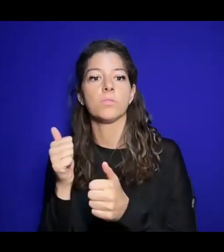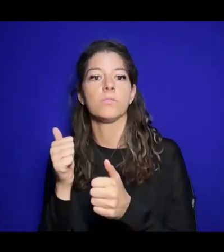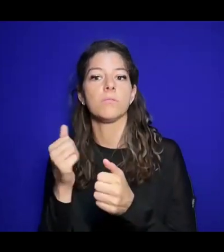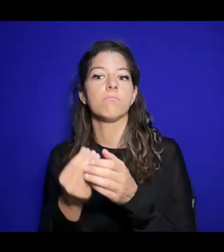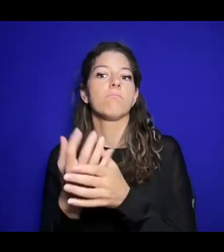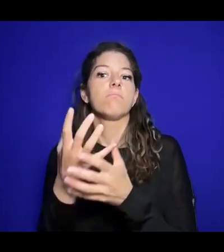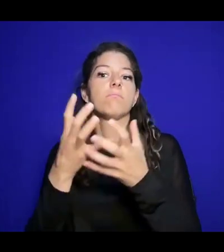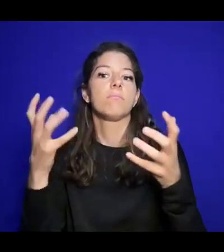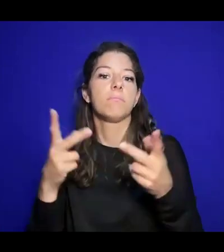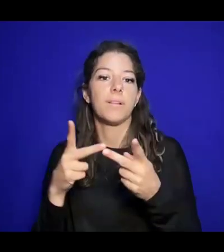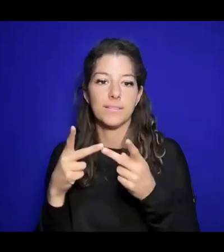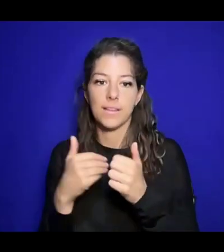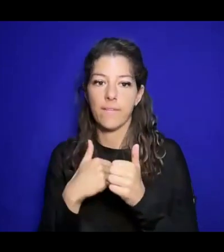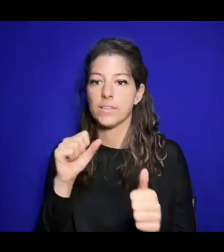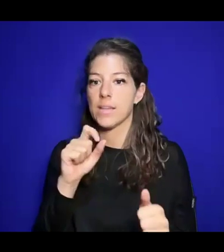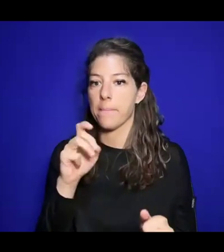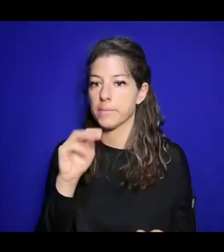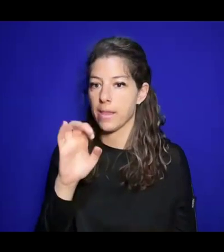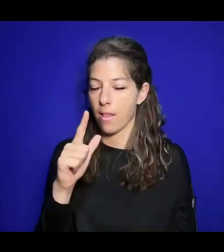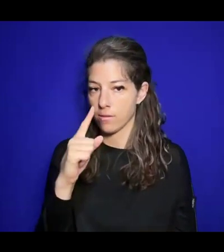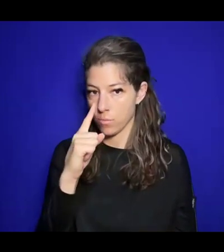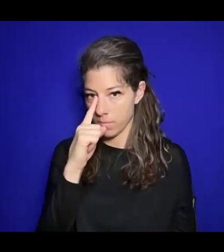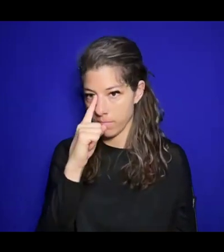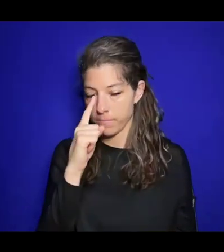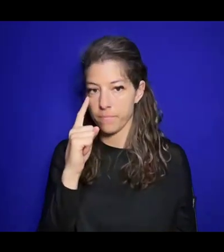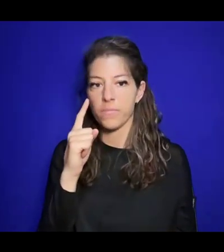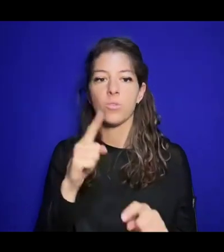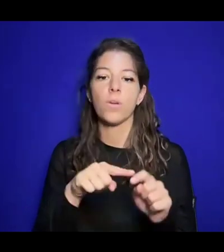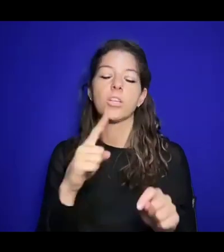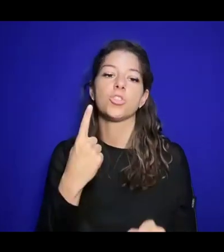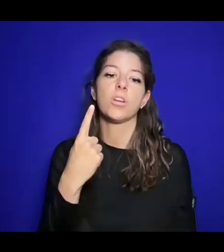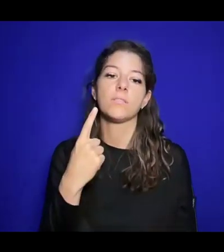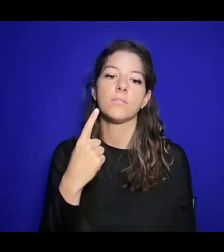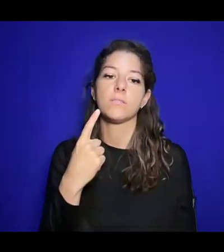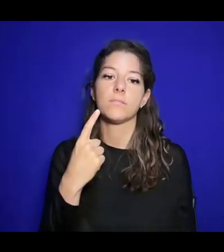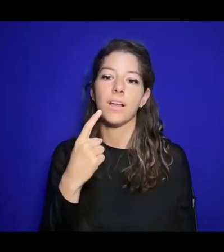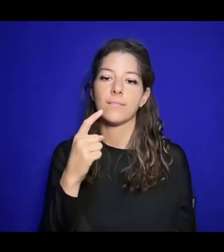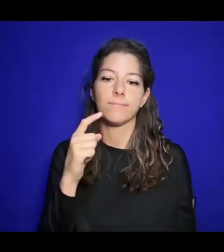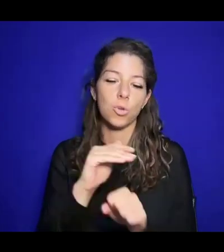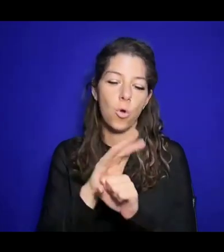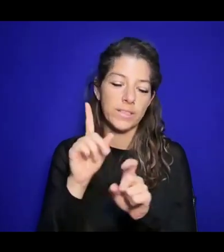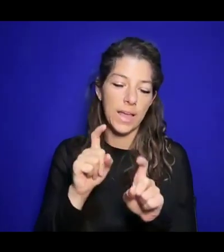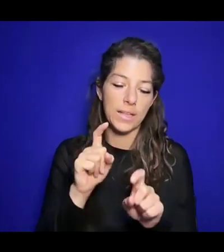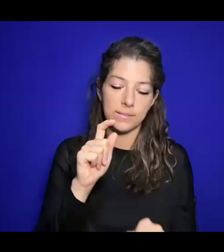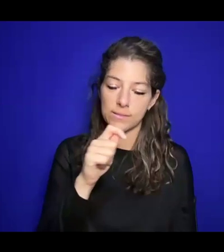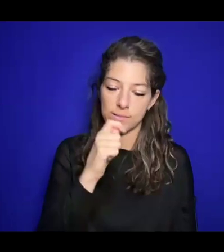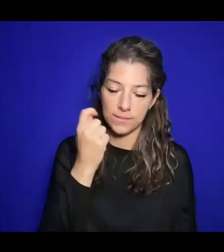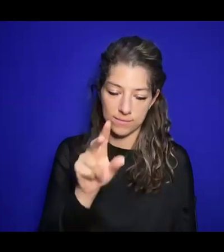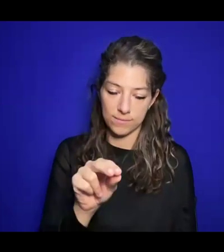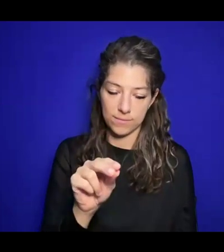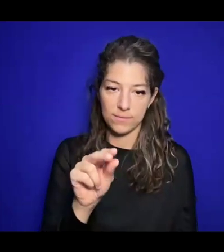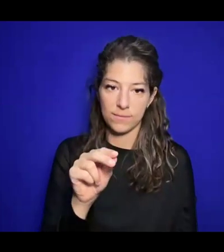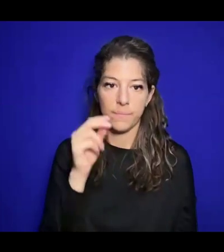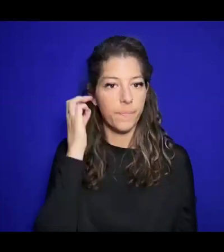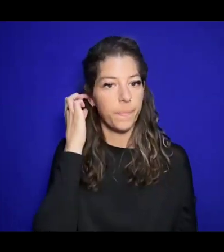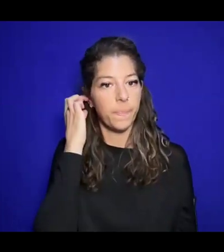place where you have stem cells. So they'll go up, not, you can't just take, like in the COVID test, you can't just take the swab up there and gather